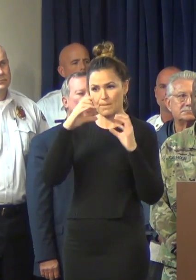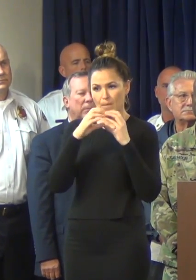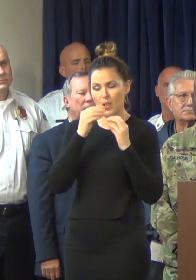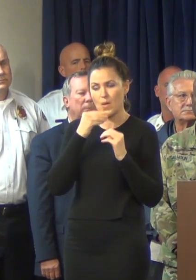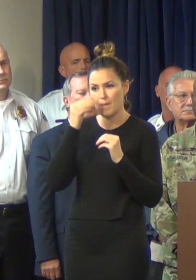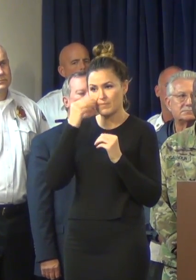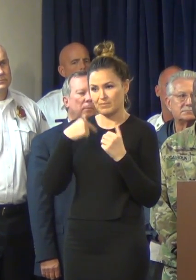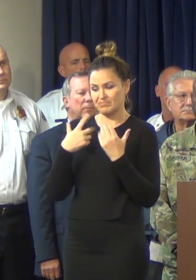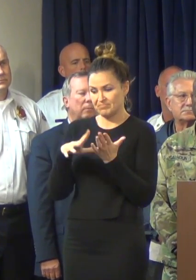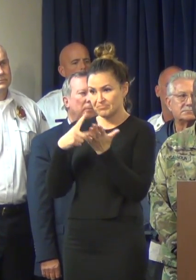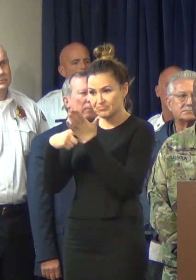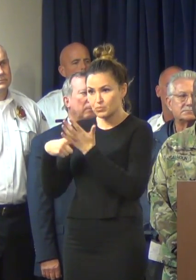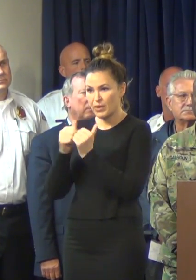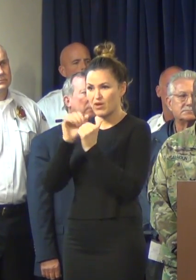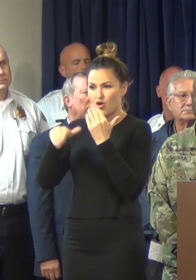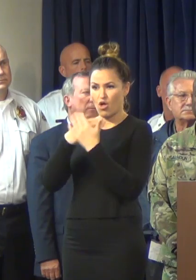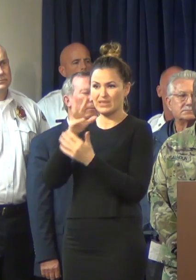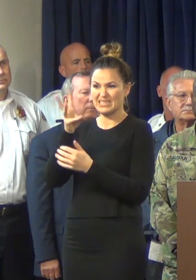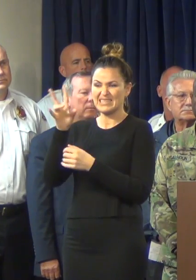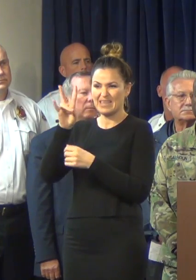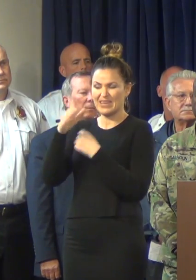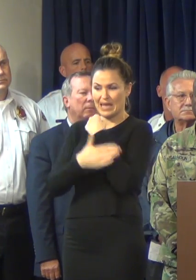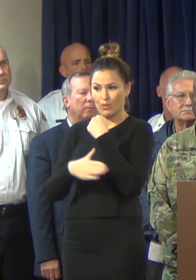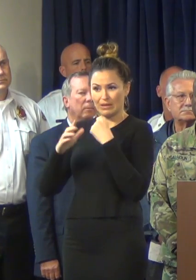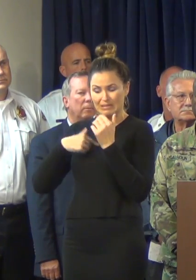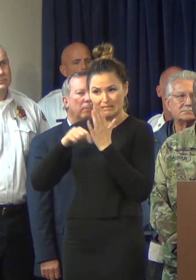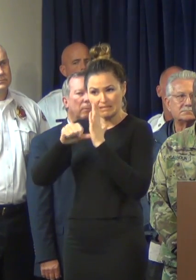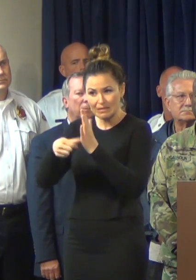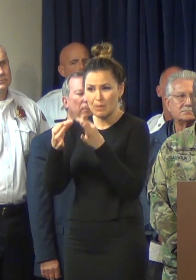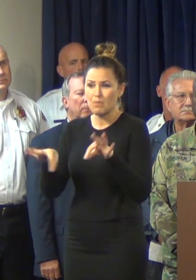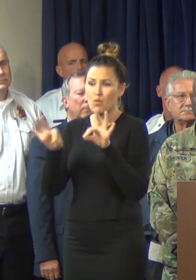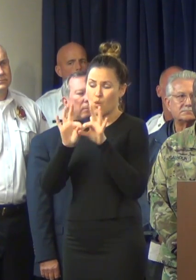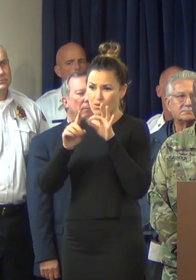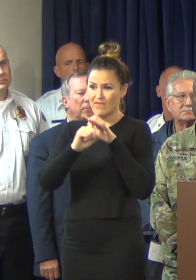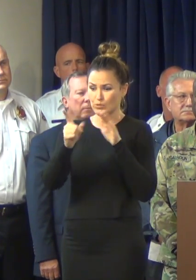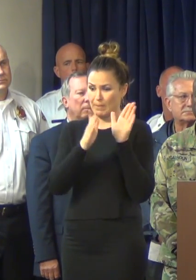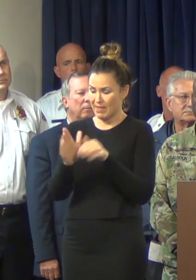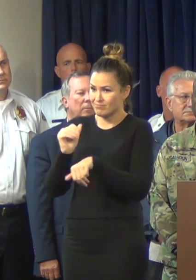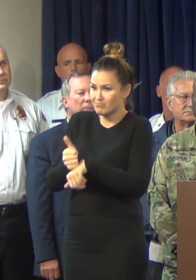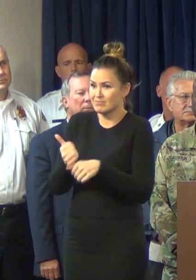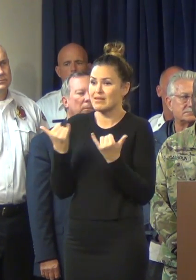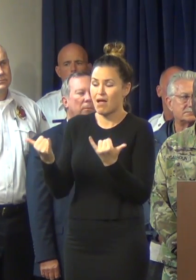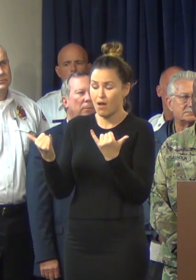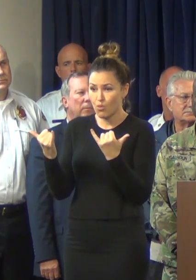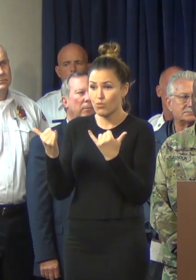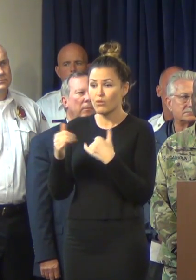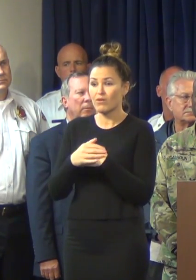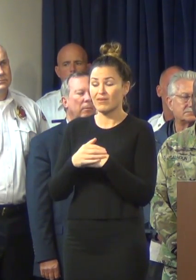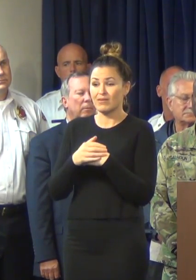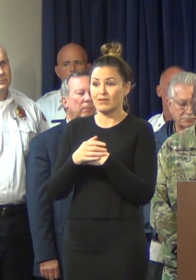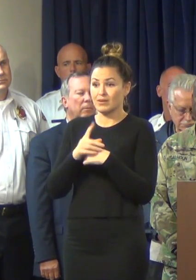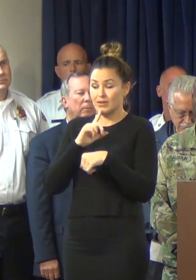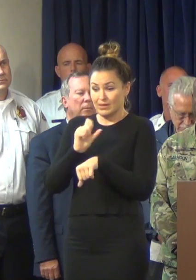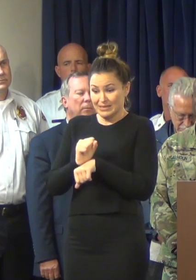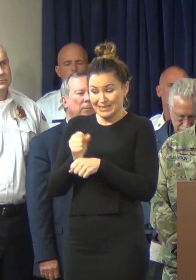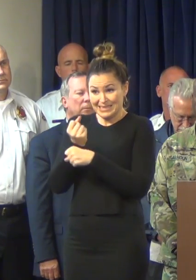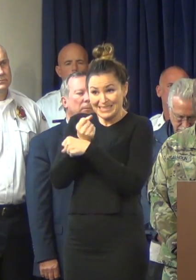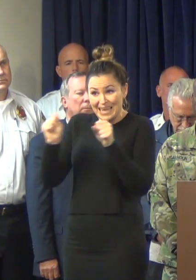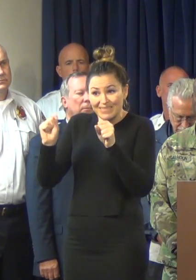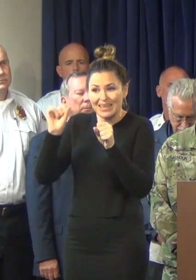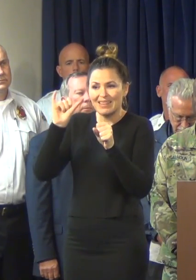spoken to all 67 Florida counties and stressed to them the importance of getting their evacuation plan ready now. Life safety is